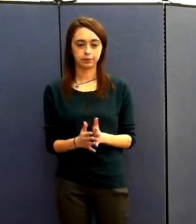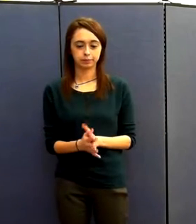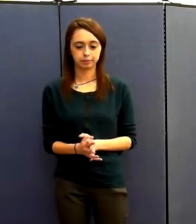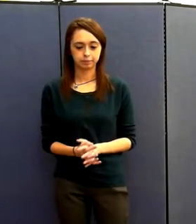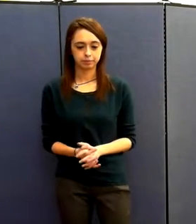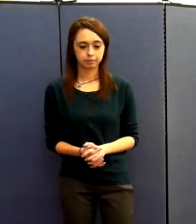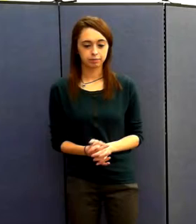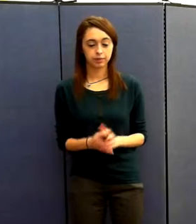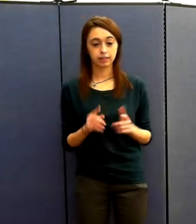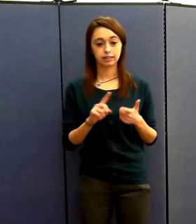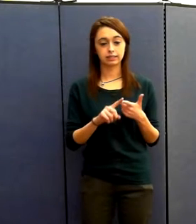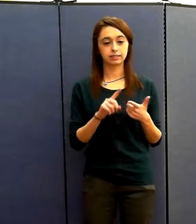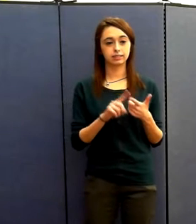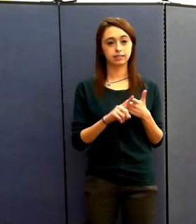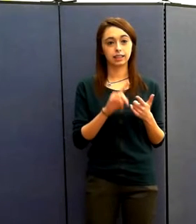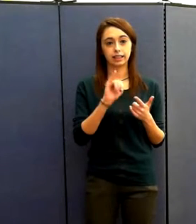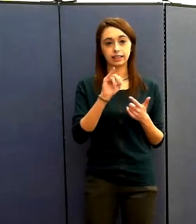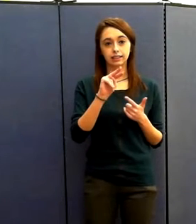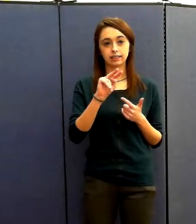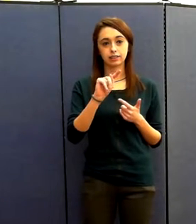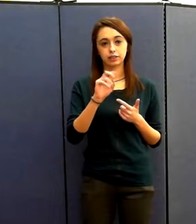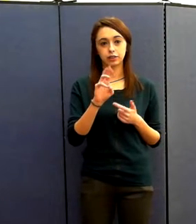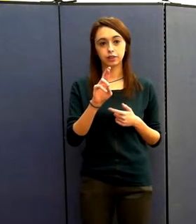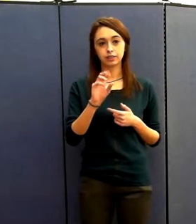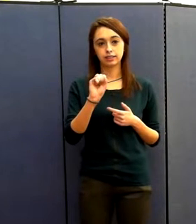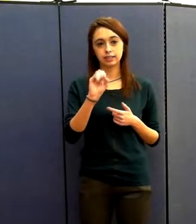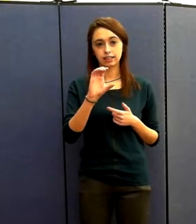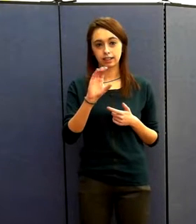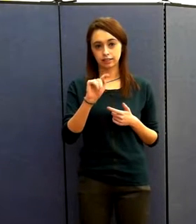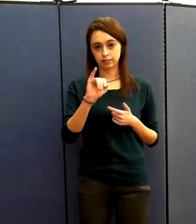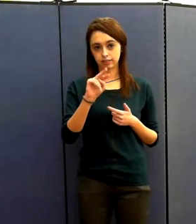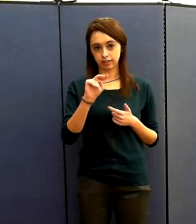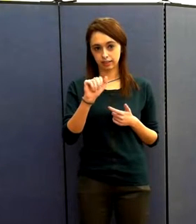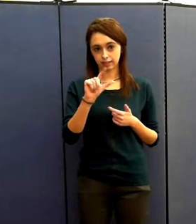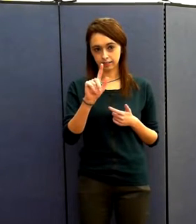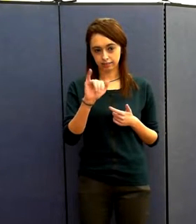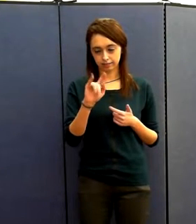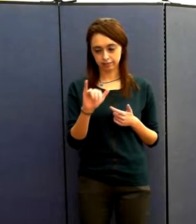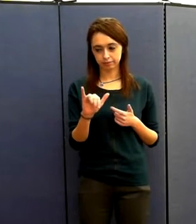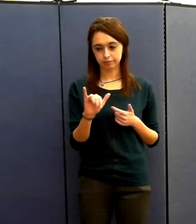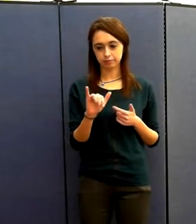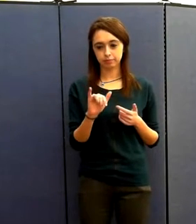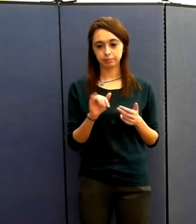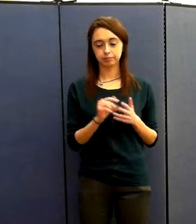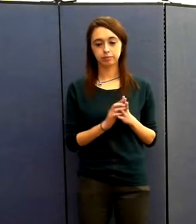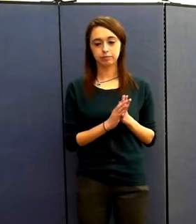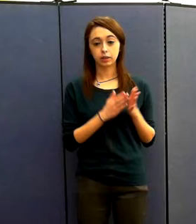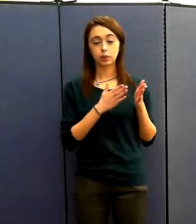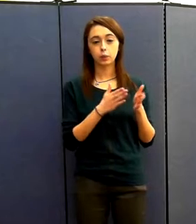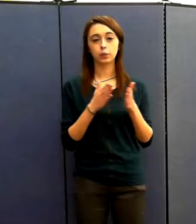Secondly, intersectionality refers to the ways that race and class, gender